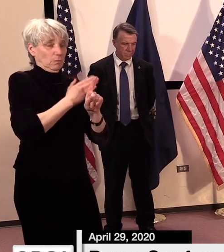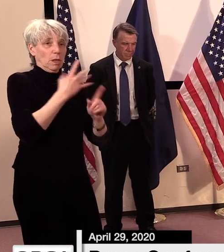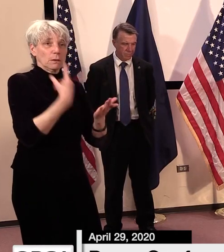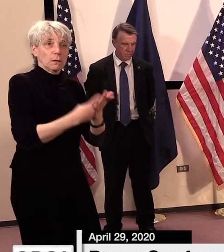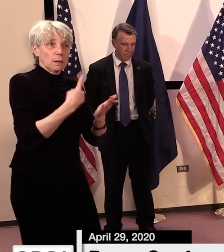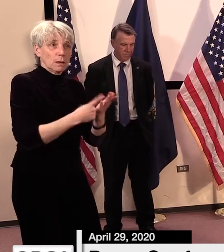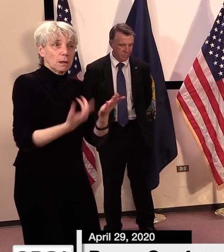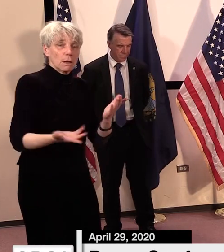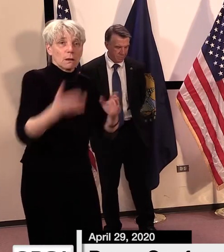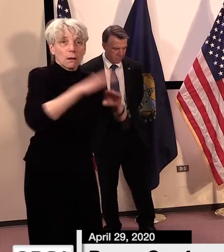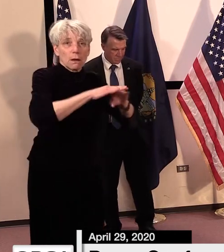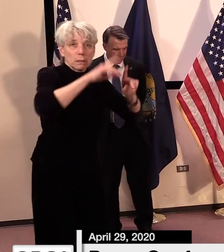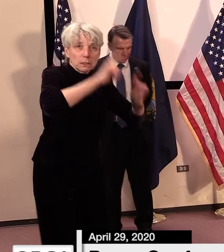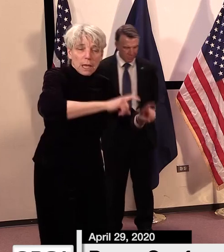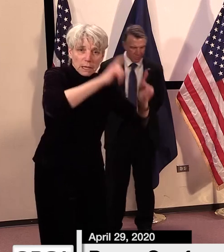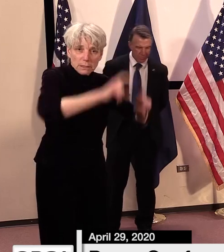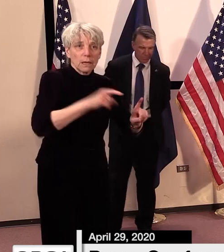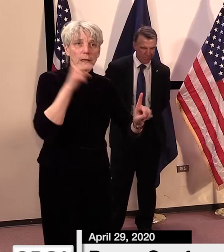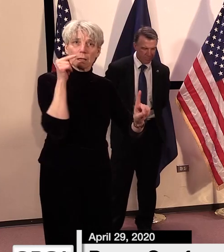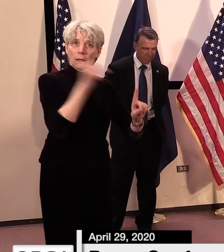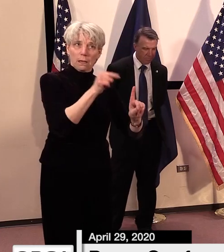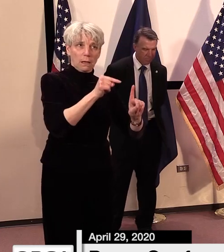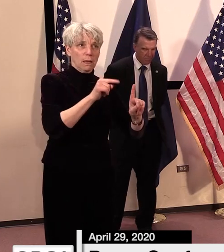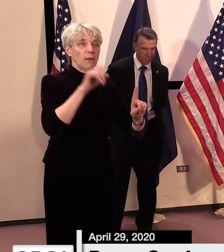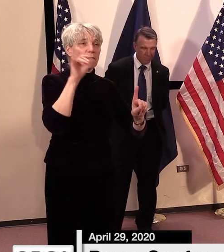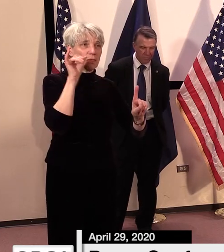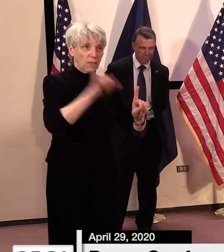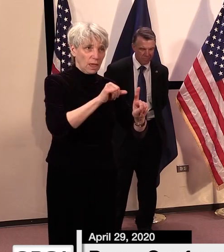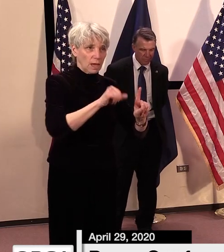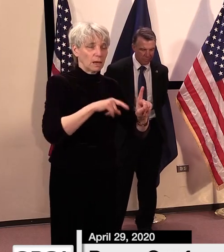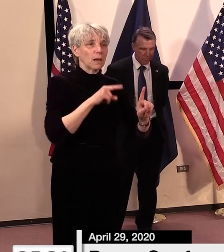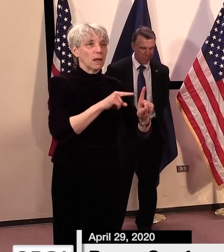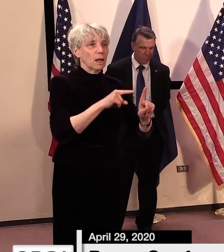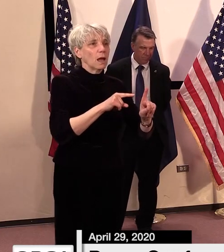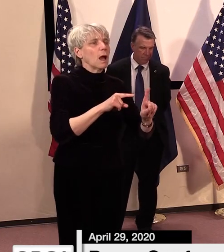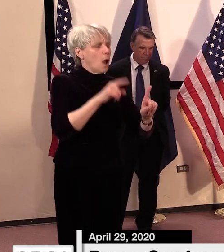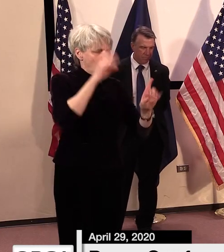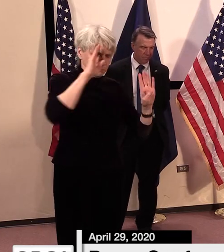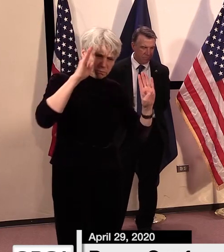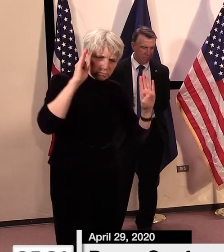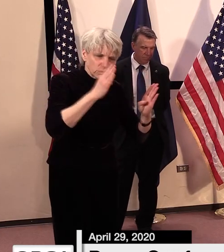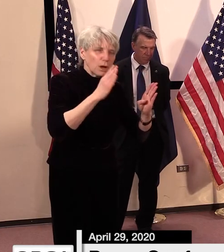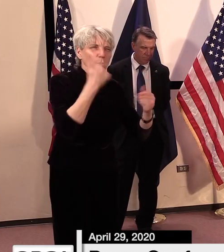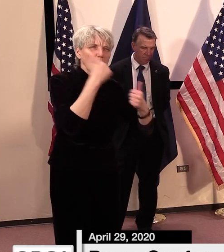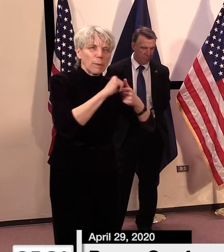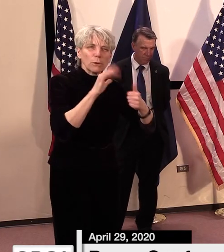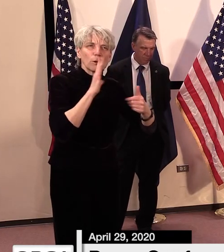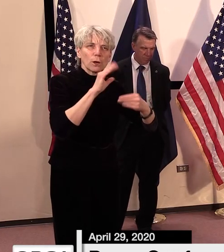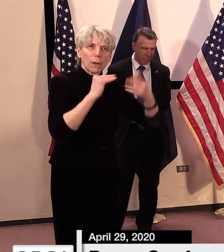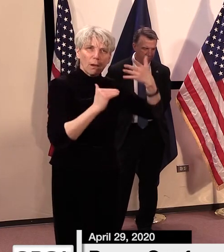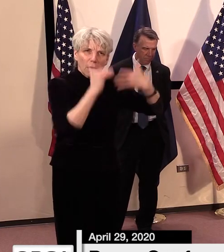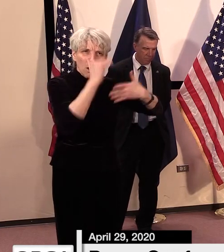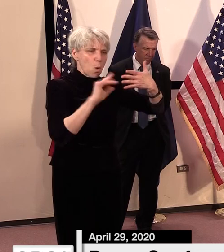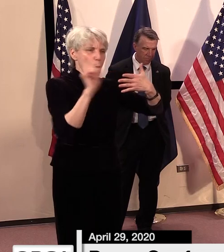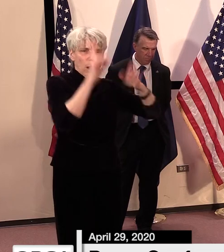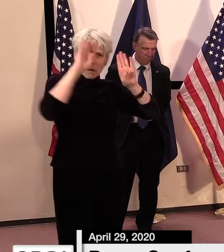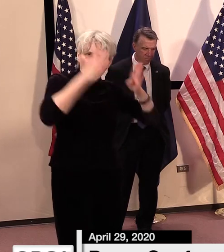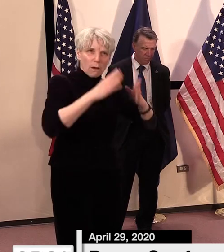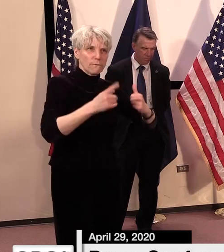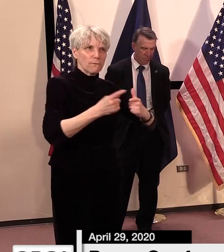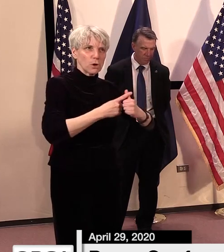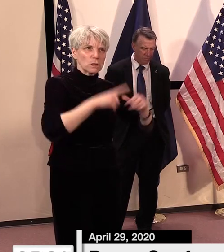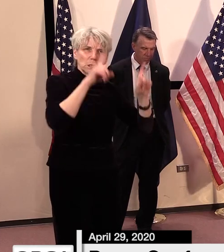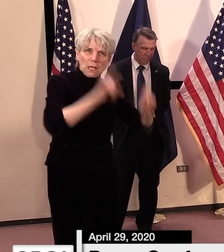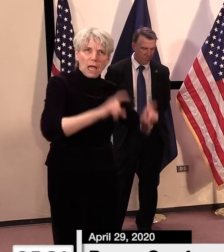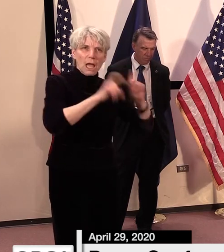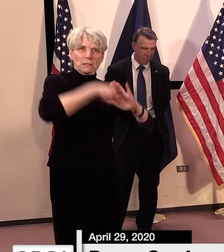already talked about it, what we're doing with expanded testing on those long-term care facilities in terms of our ability